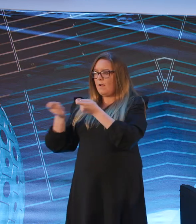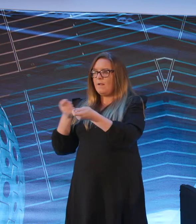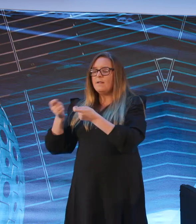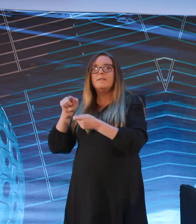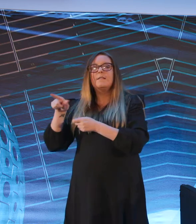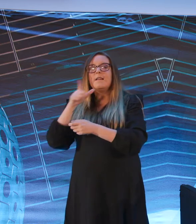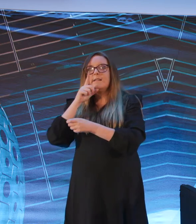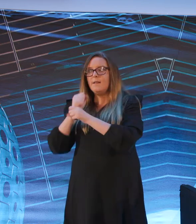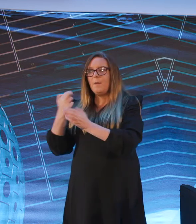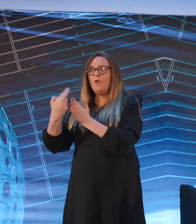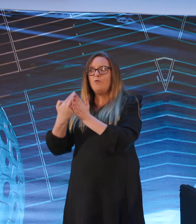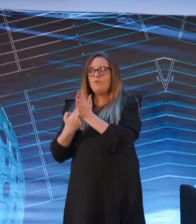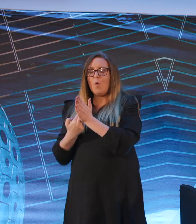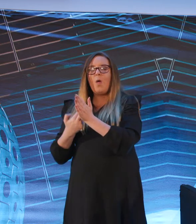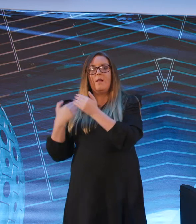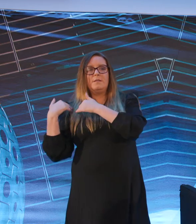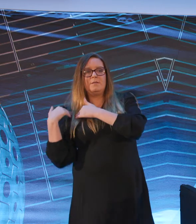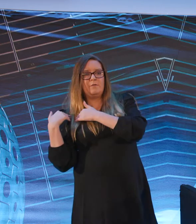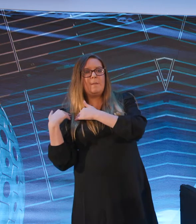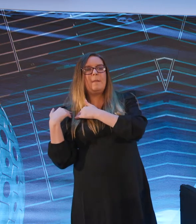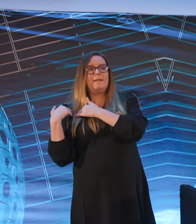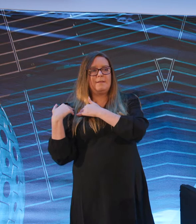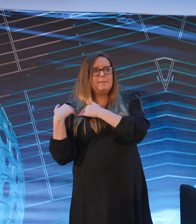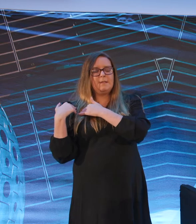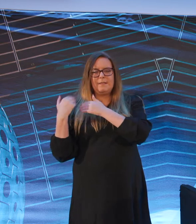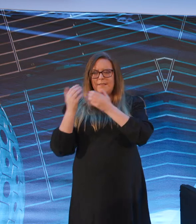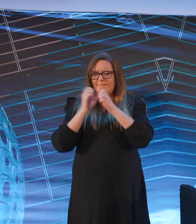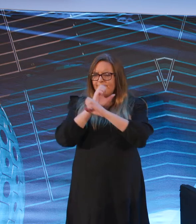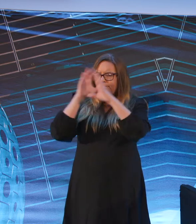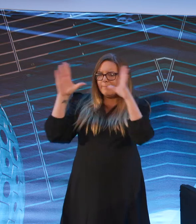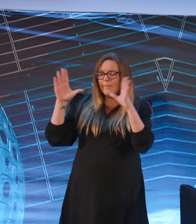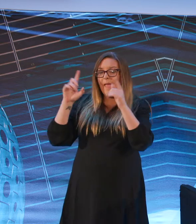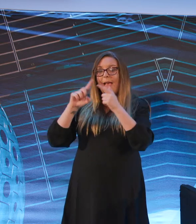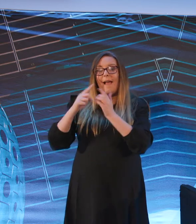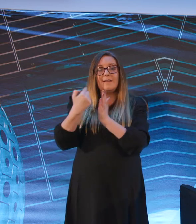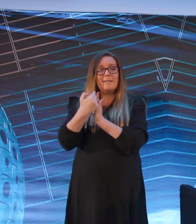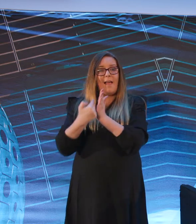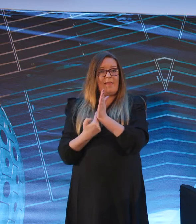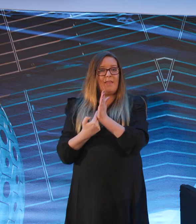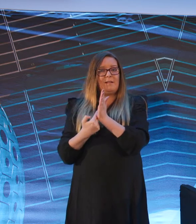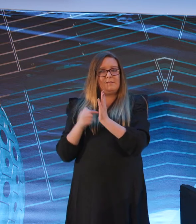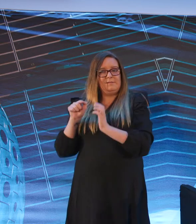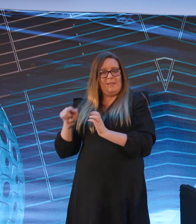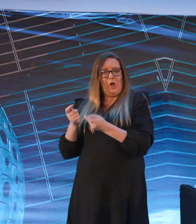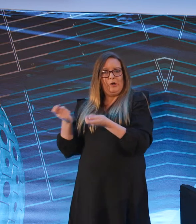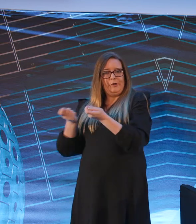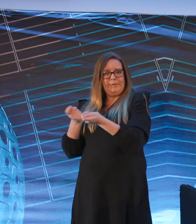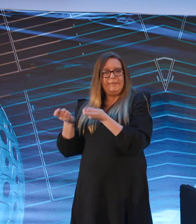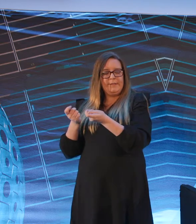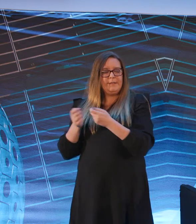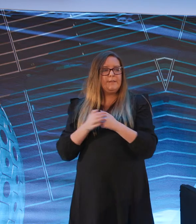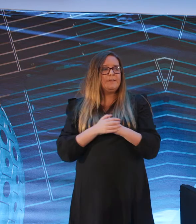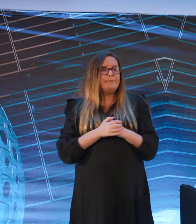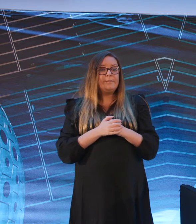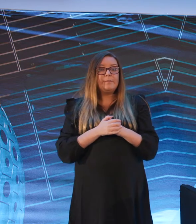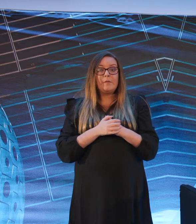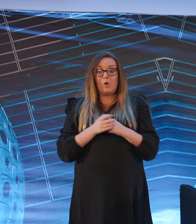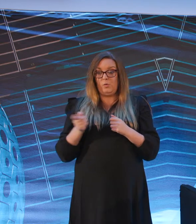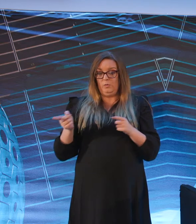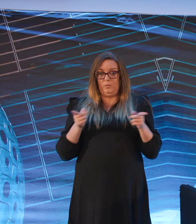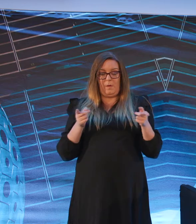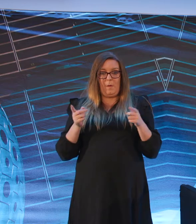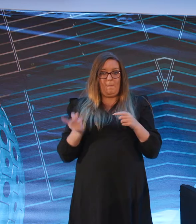rules, responsibilities, transparency, and ethics. When these two work